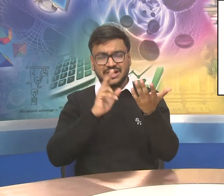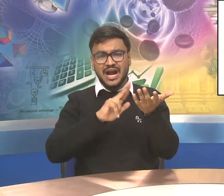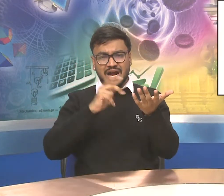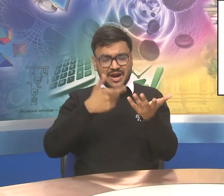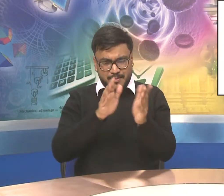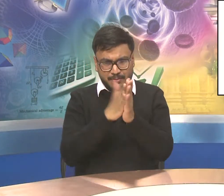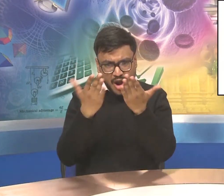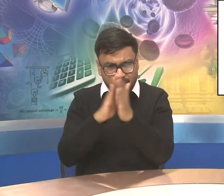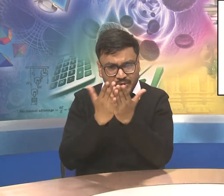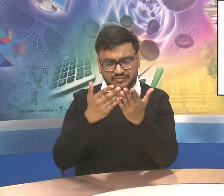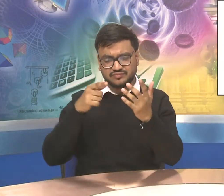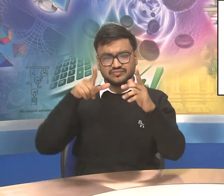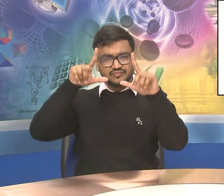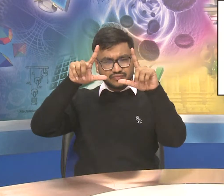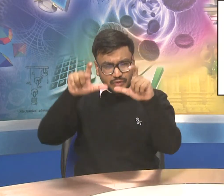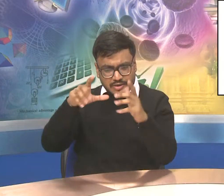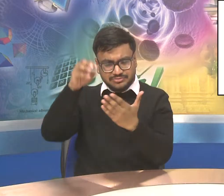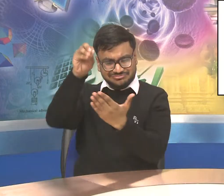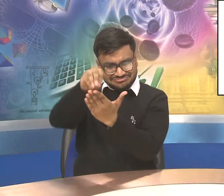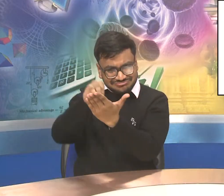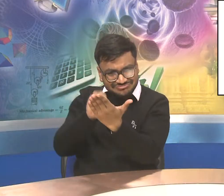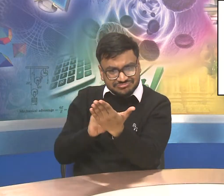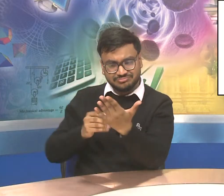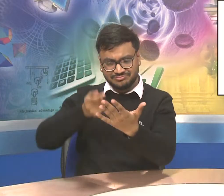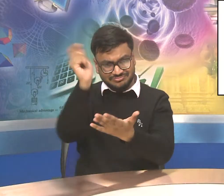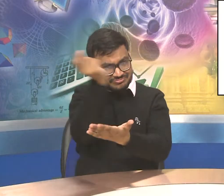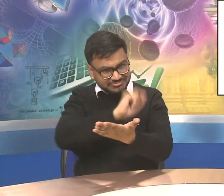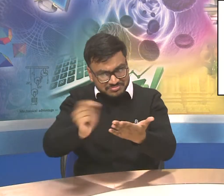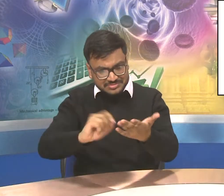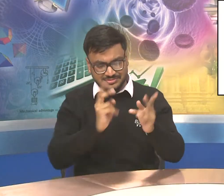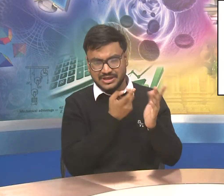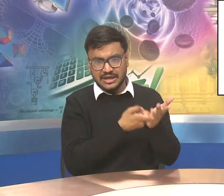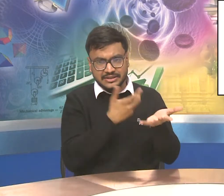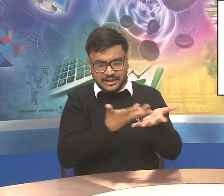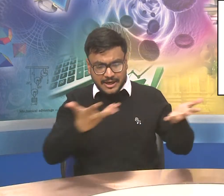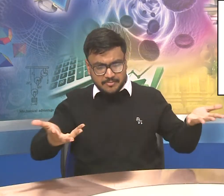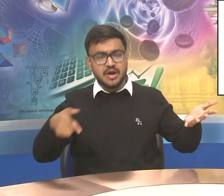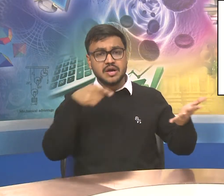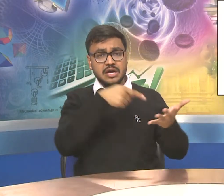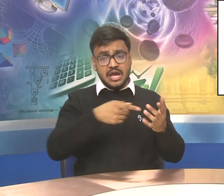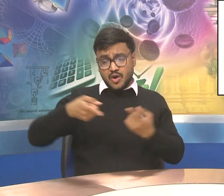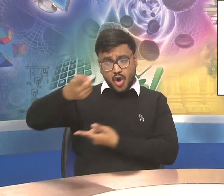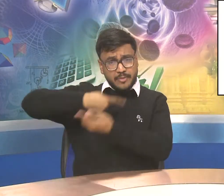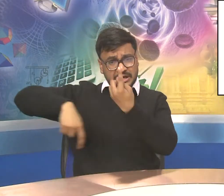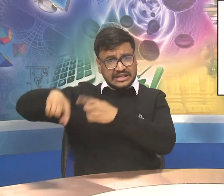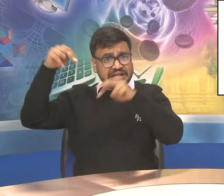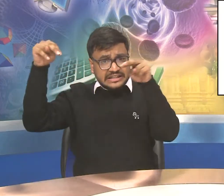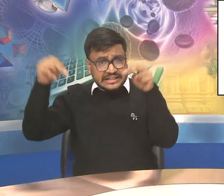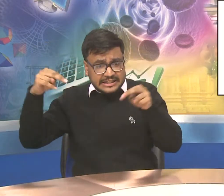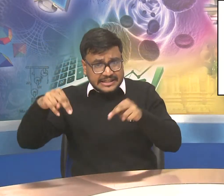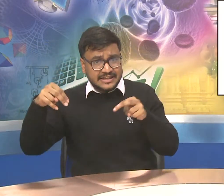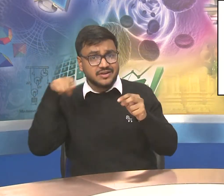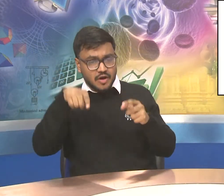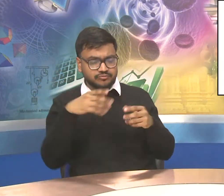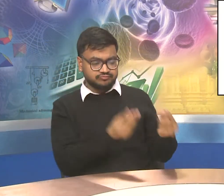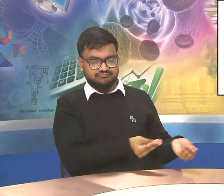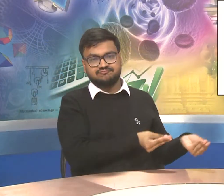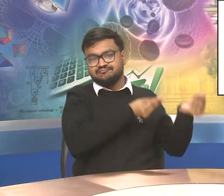Resource can be anything, whether it is book, computer, website, Google,